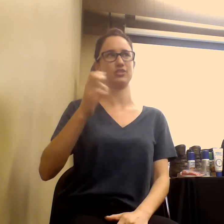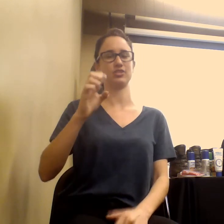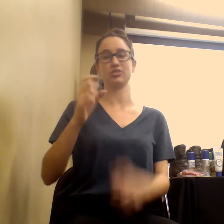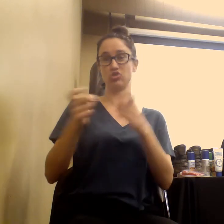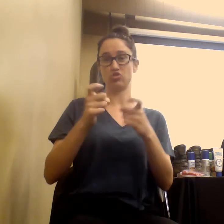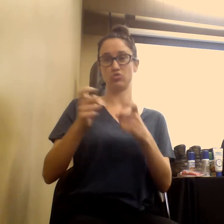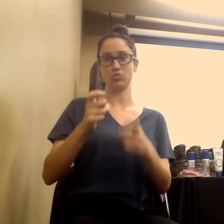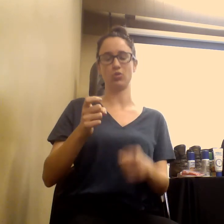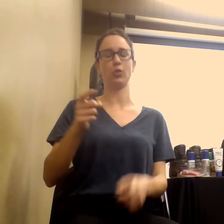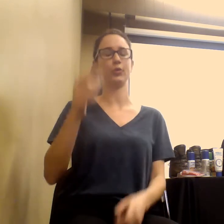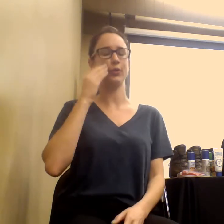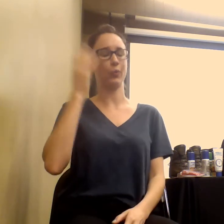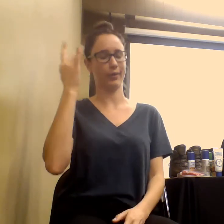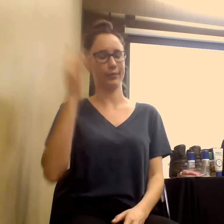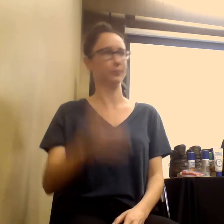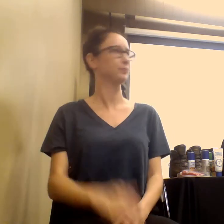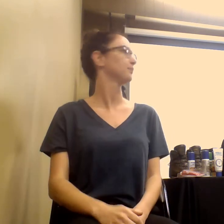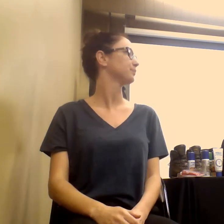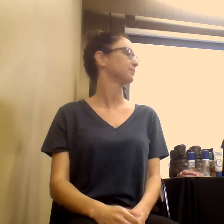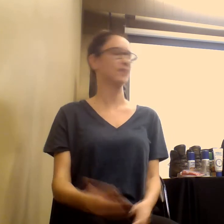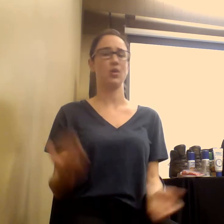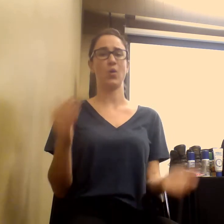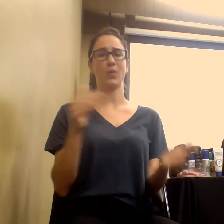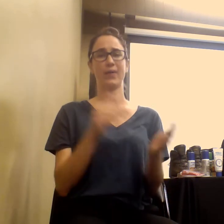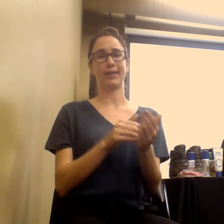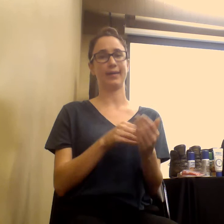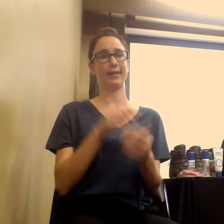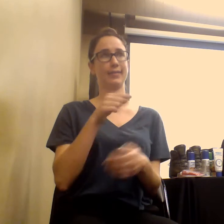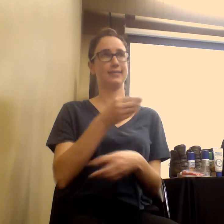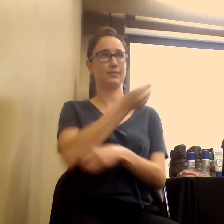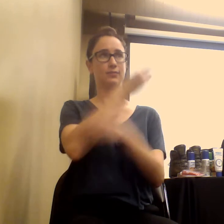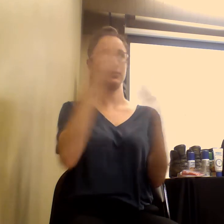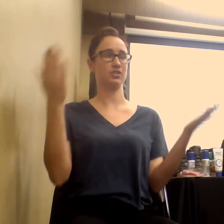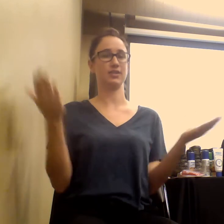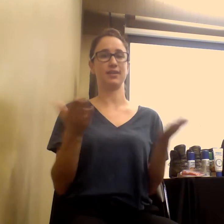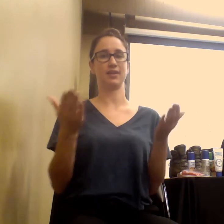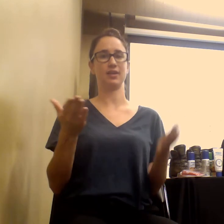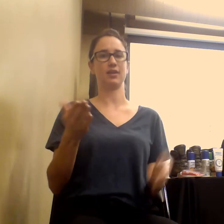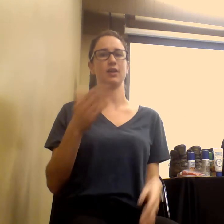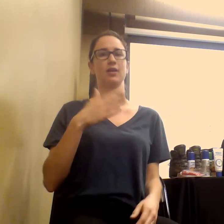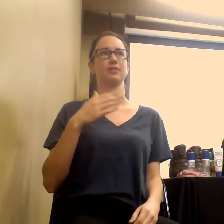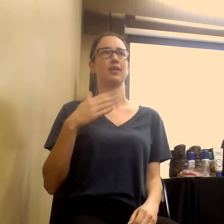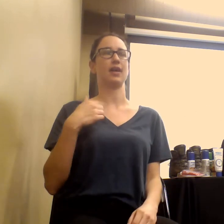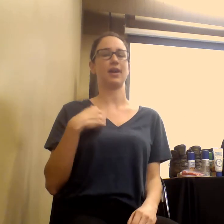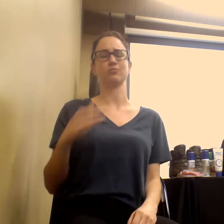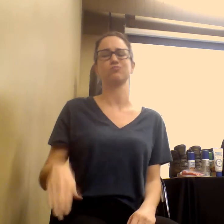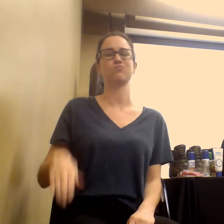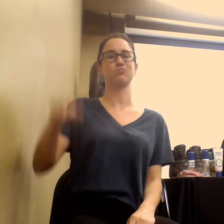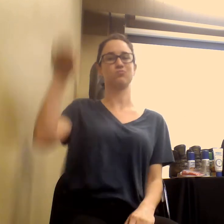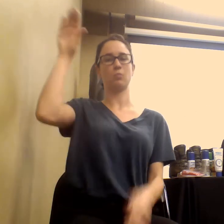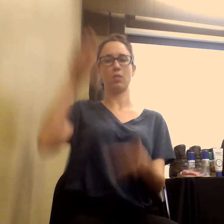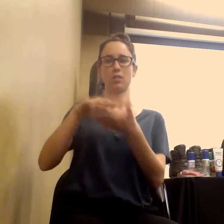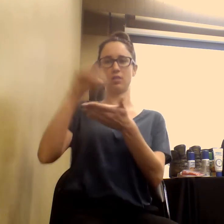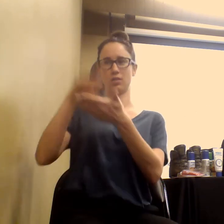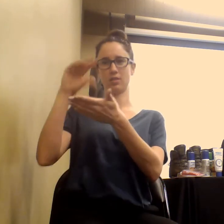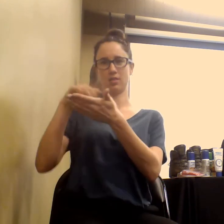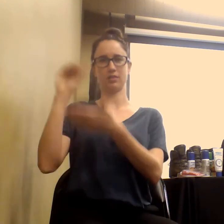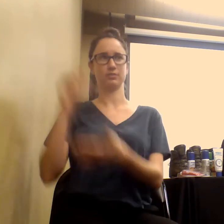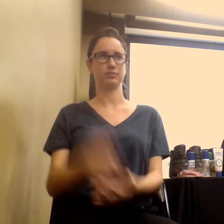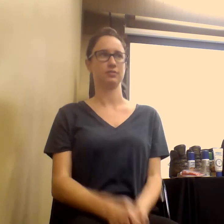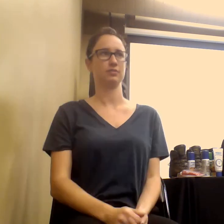you guys, again, I've been doing this since I was this high. I spend more time outside than most people would think is healthy. And one of my jobs is